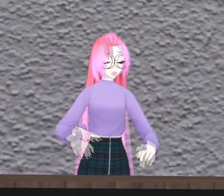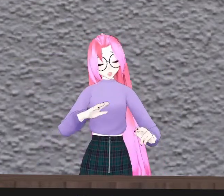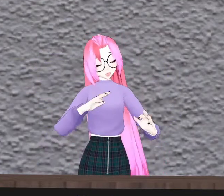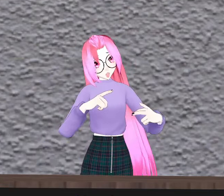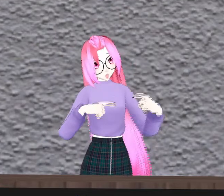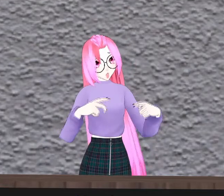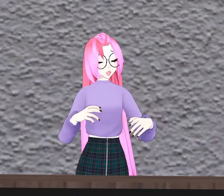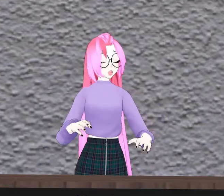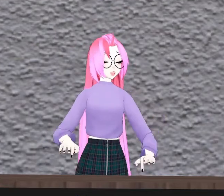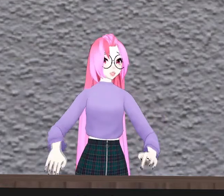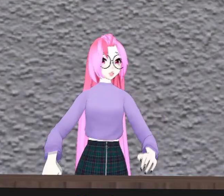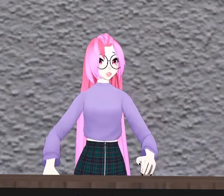just people, and